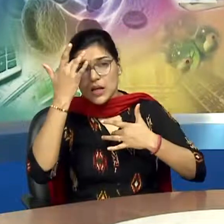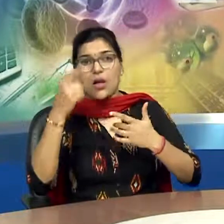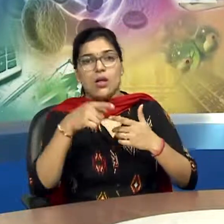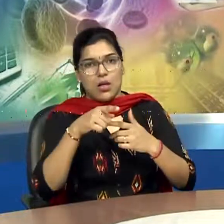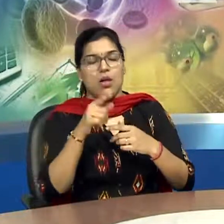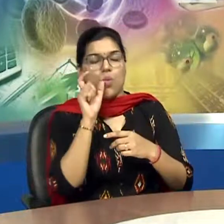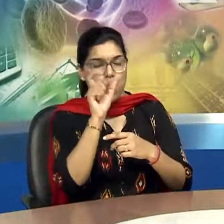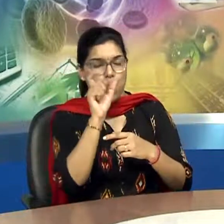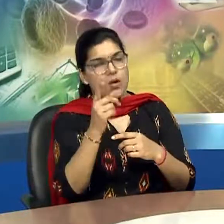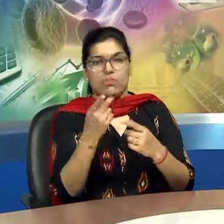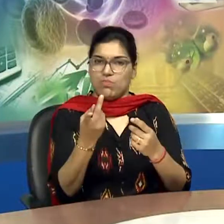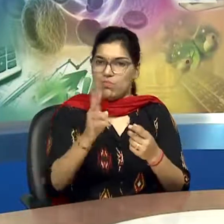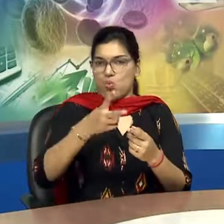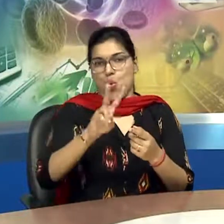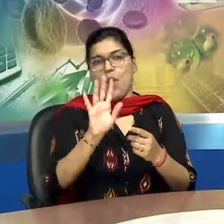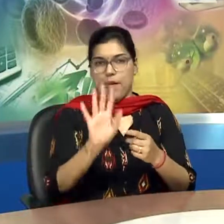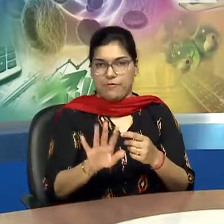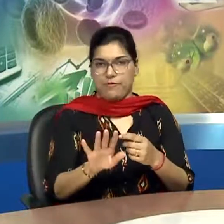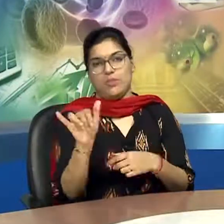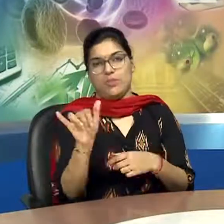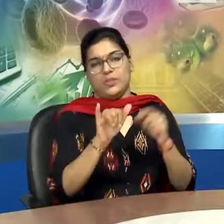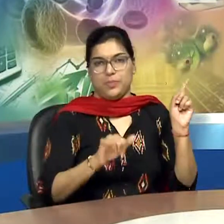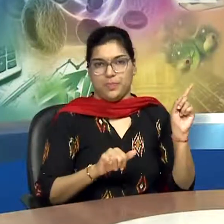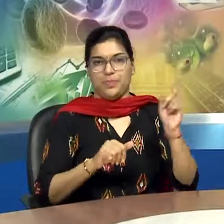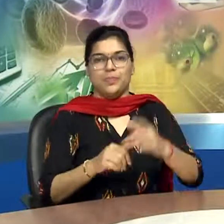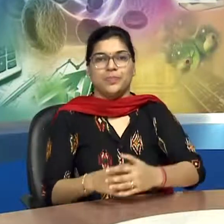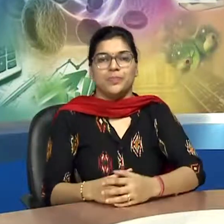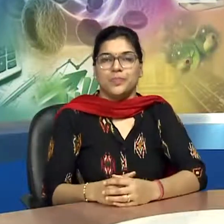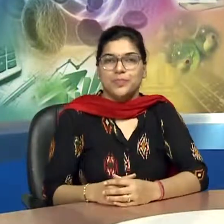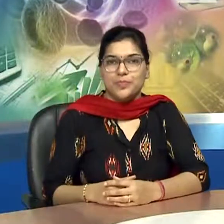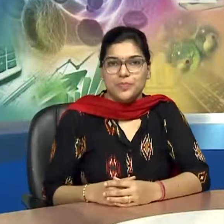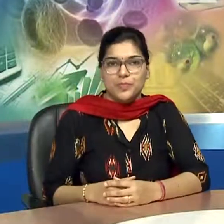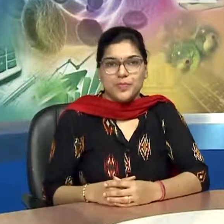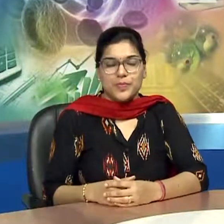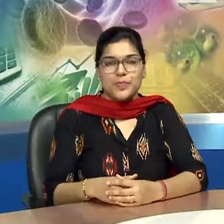is sick. So it can be any sickness.